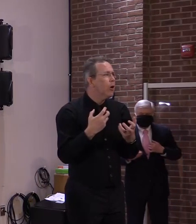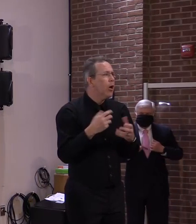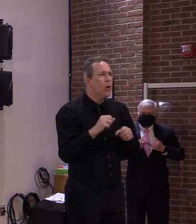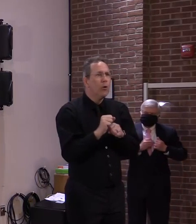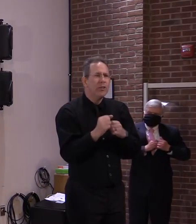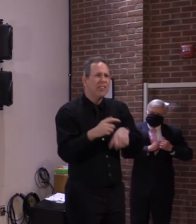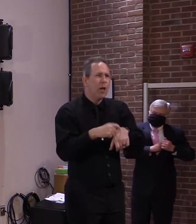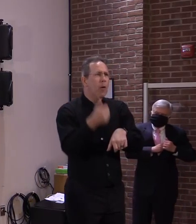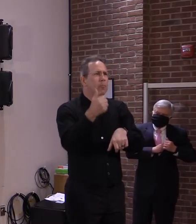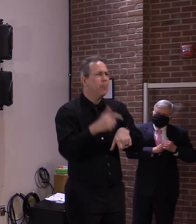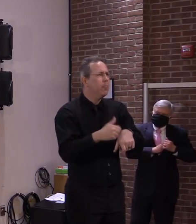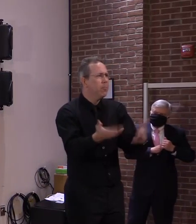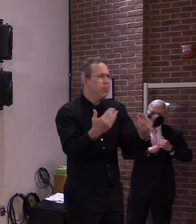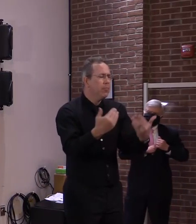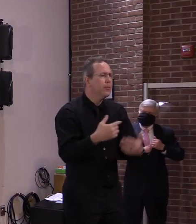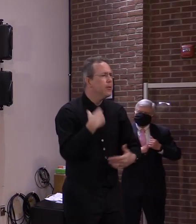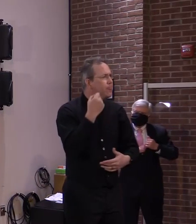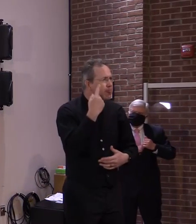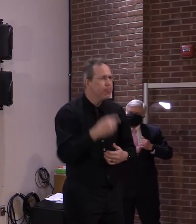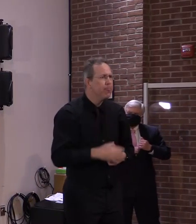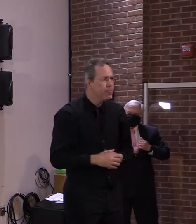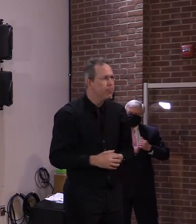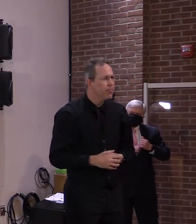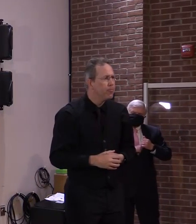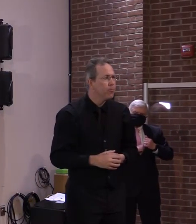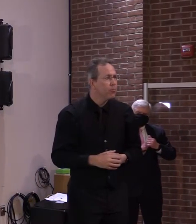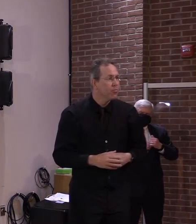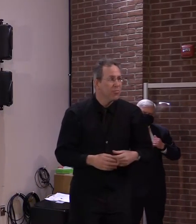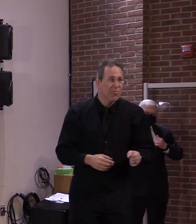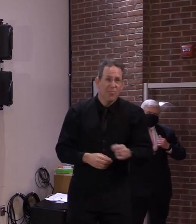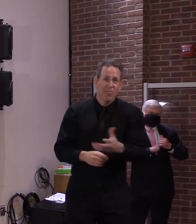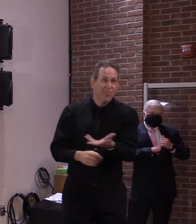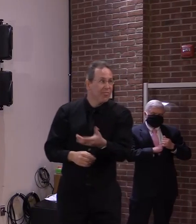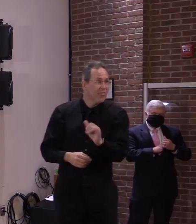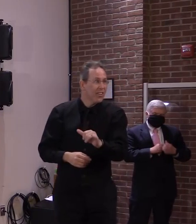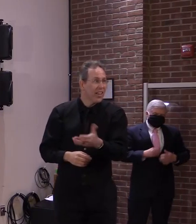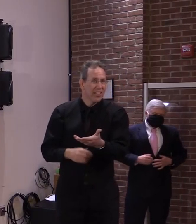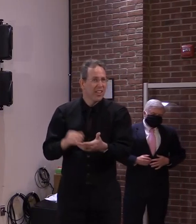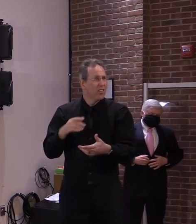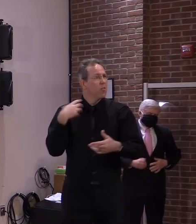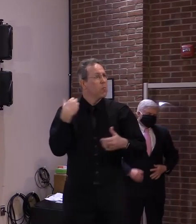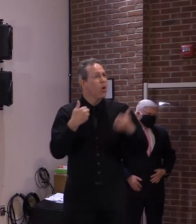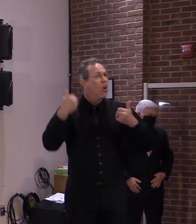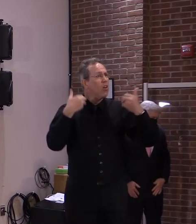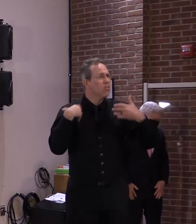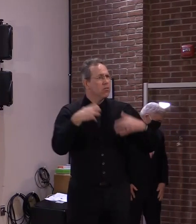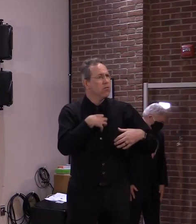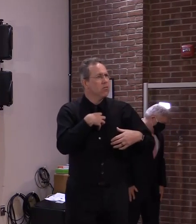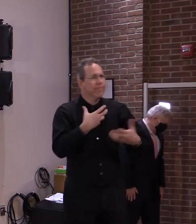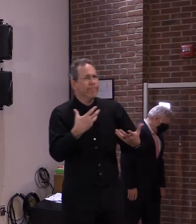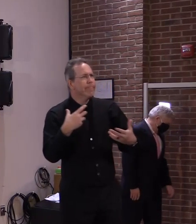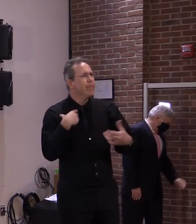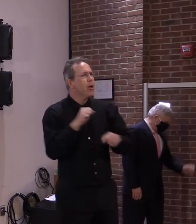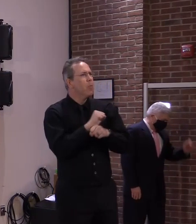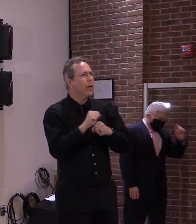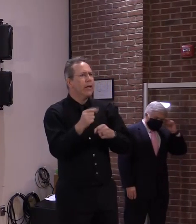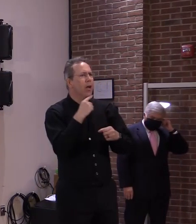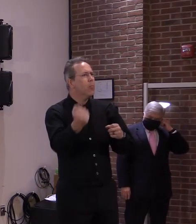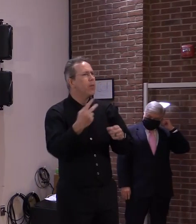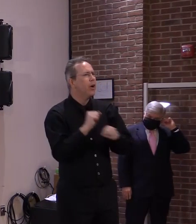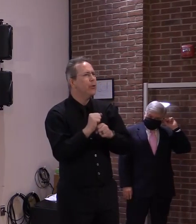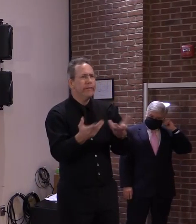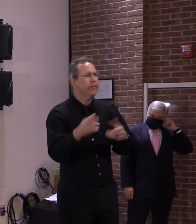Well, yeah, and I think that's their frustration, is that they're, you know, and this is prime time, especially for